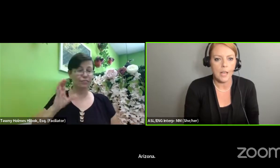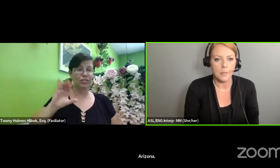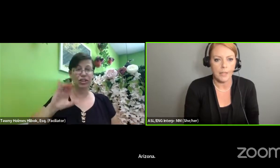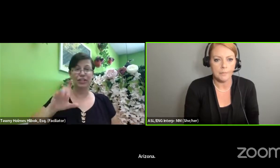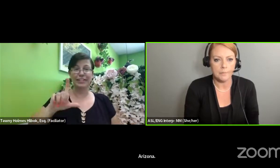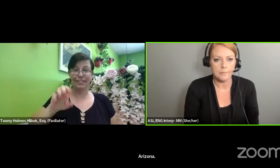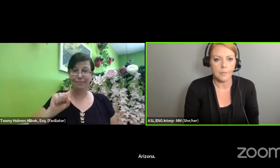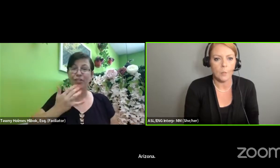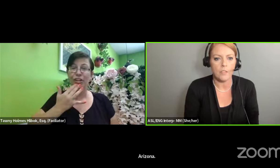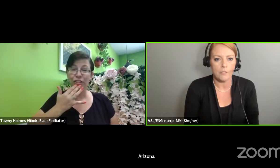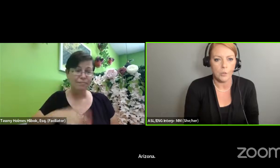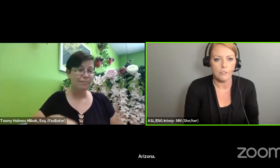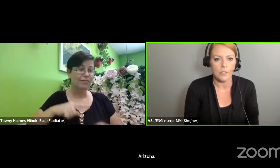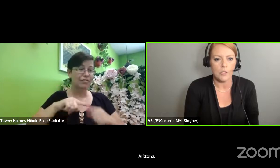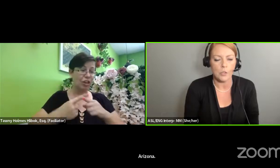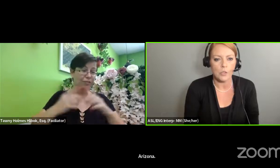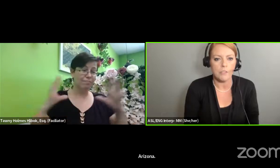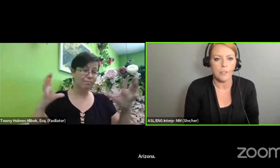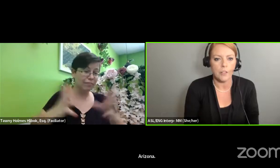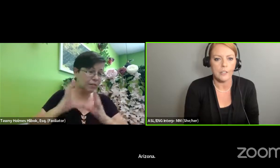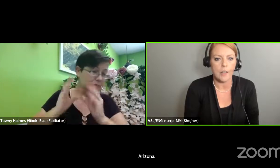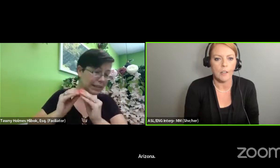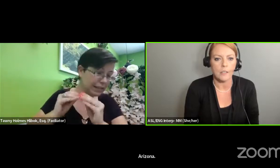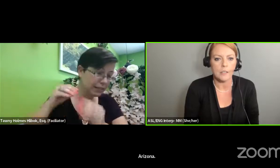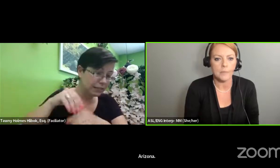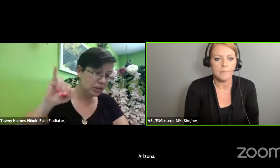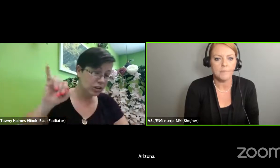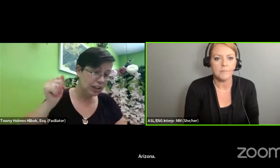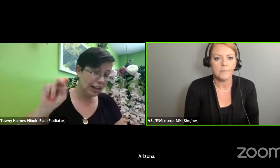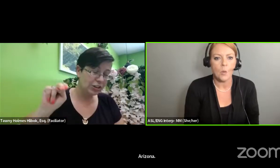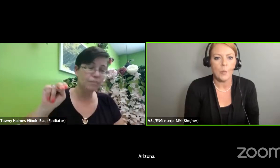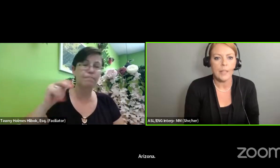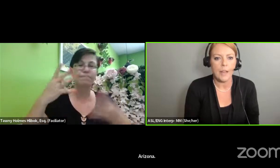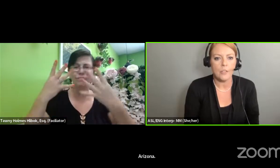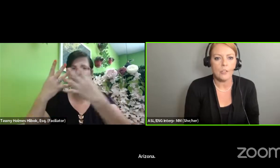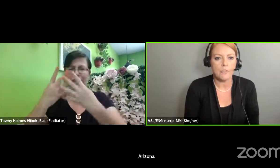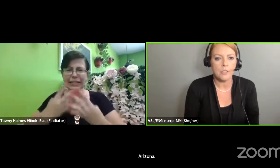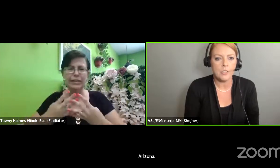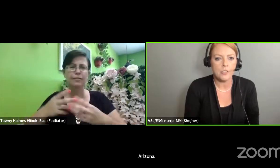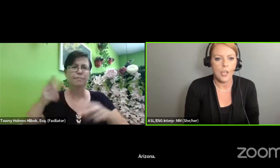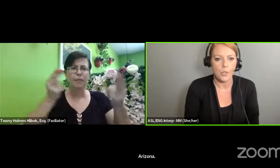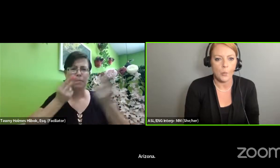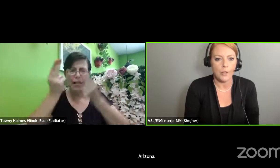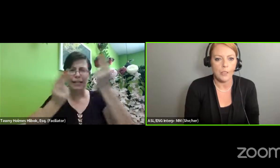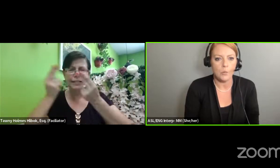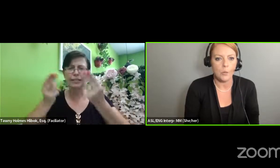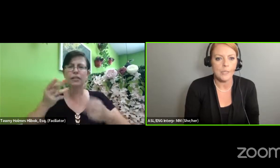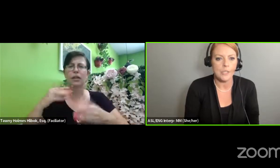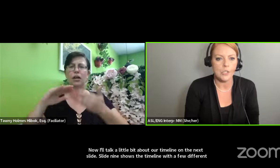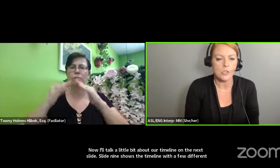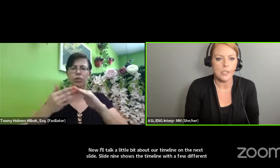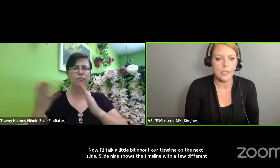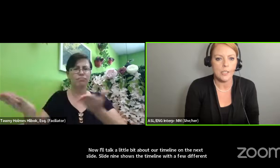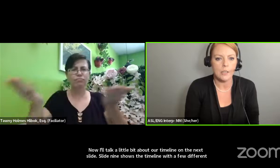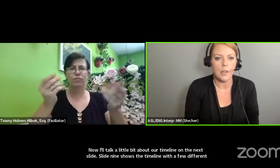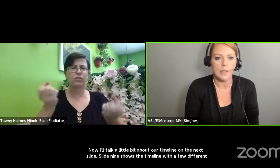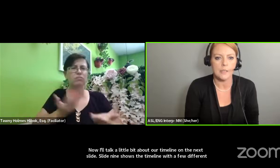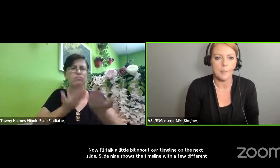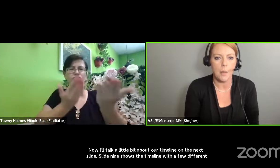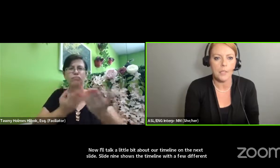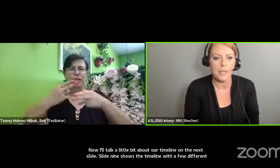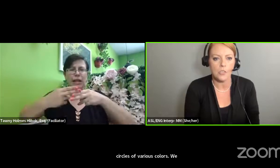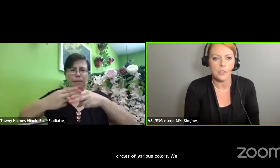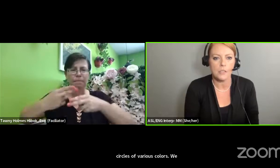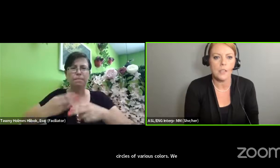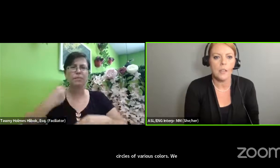shows the timeline with a few different circles of various colors. We gathered first in January, where we did a screening and